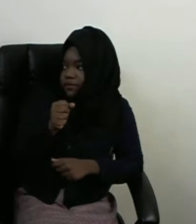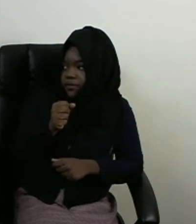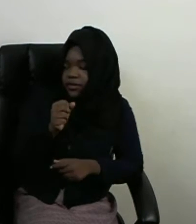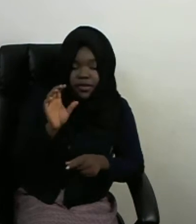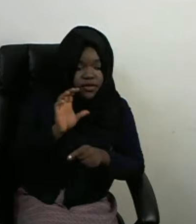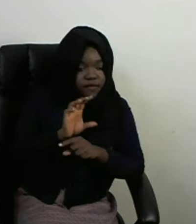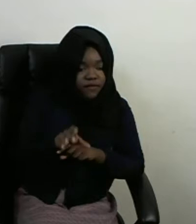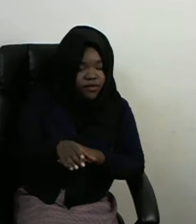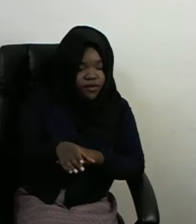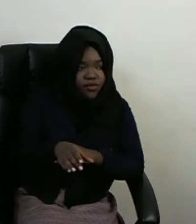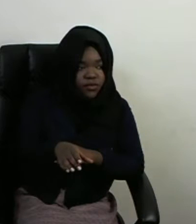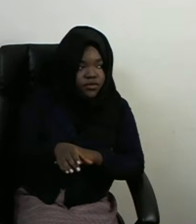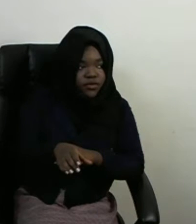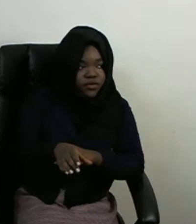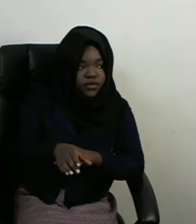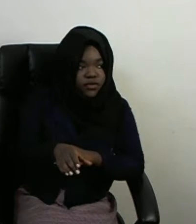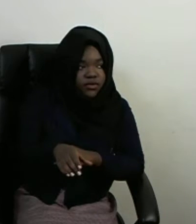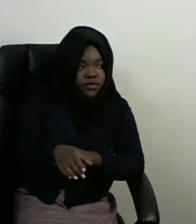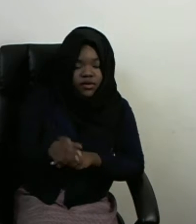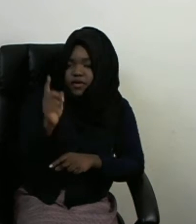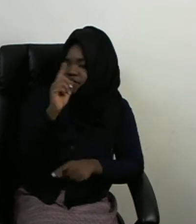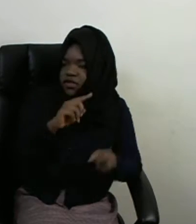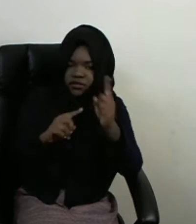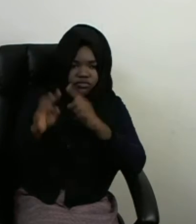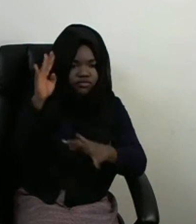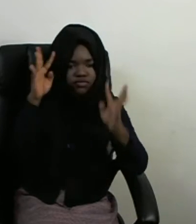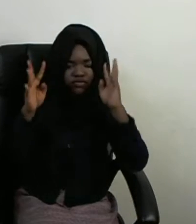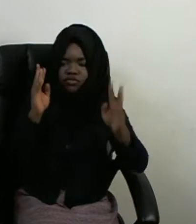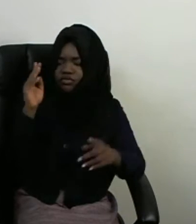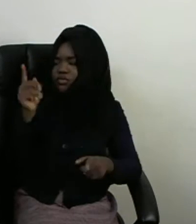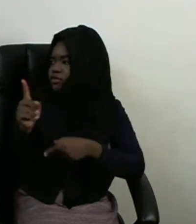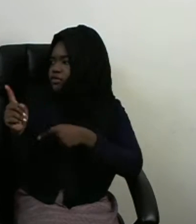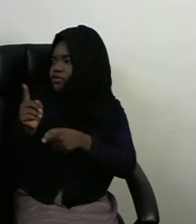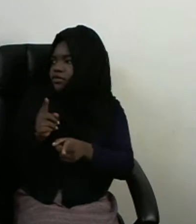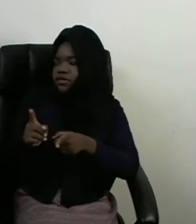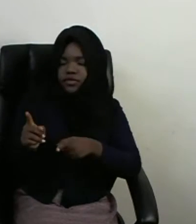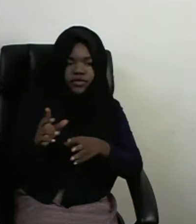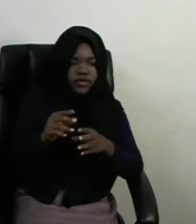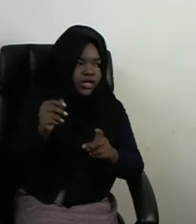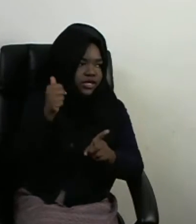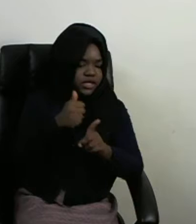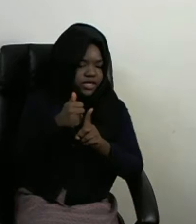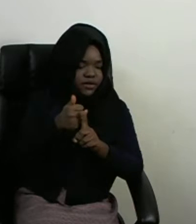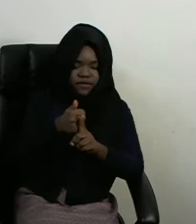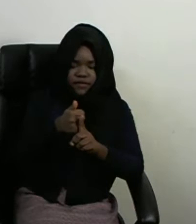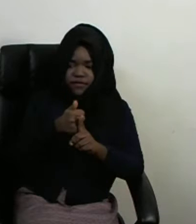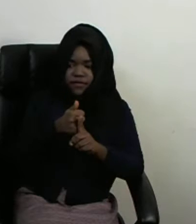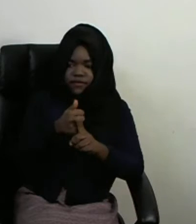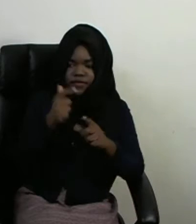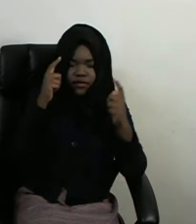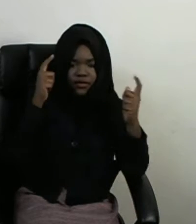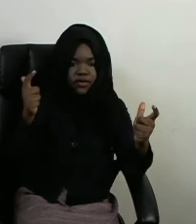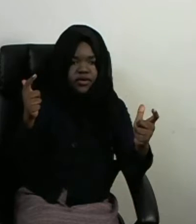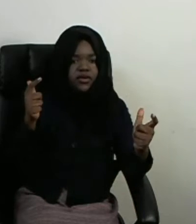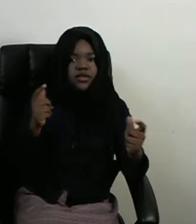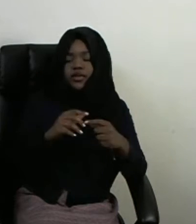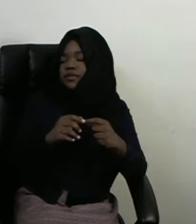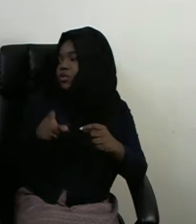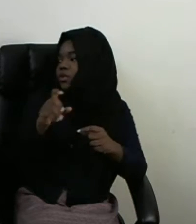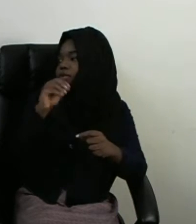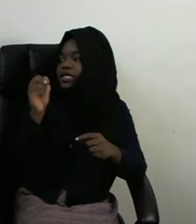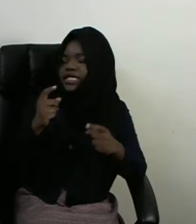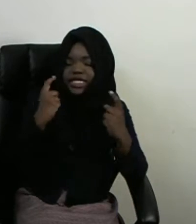by the force of false claim and in sinfulness, in clear